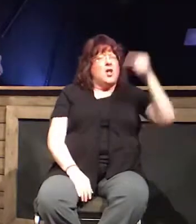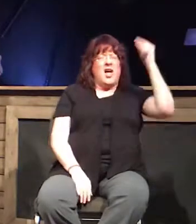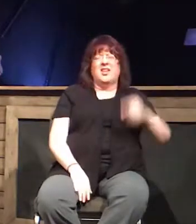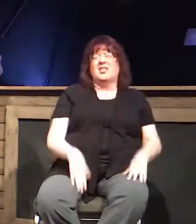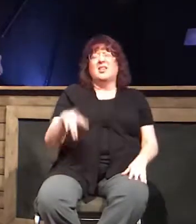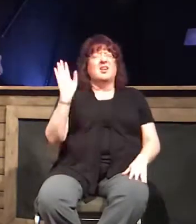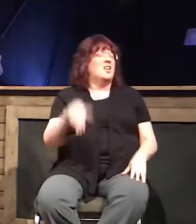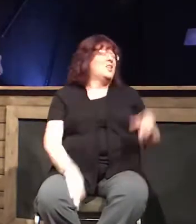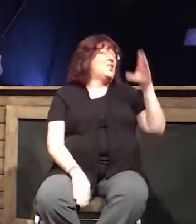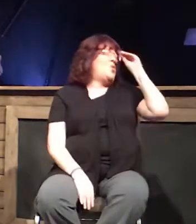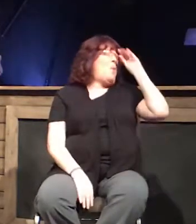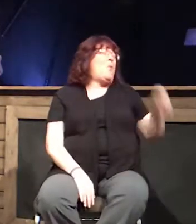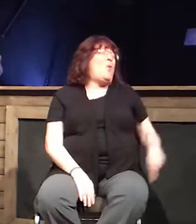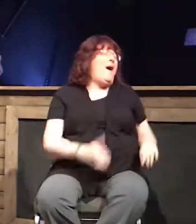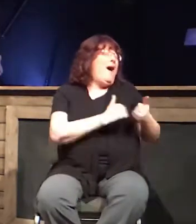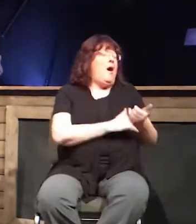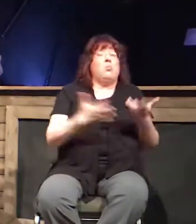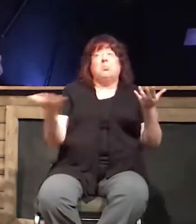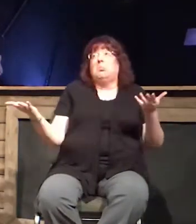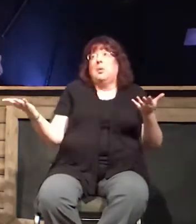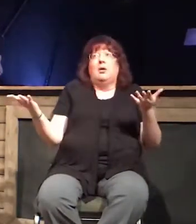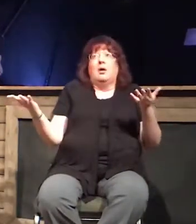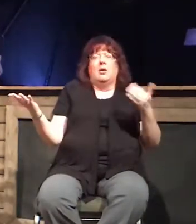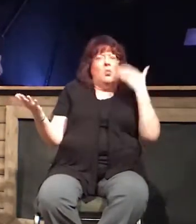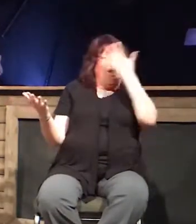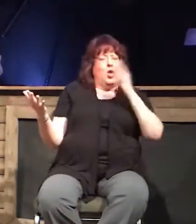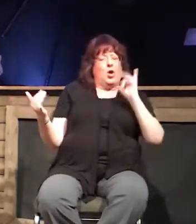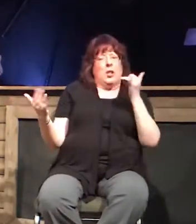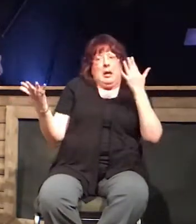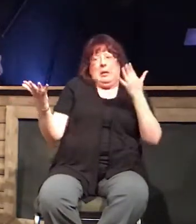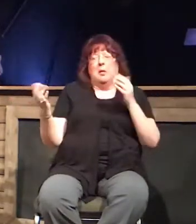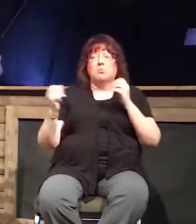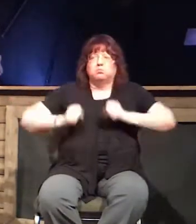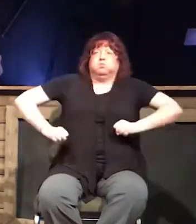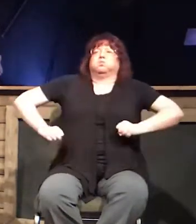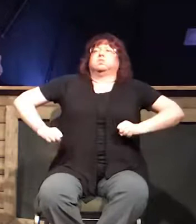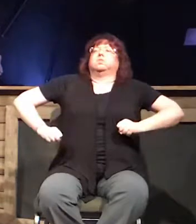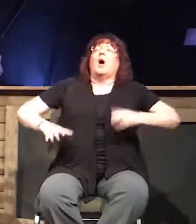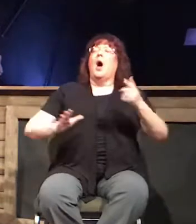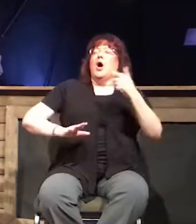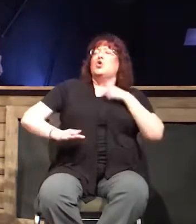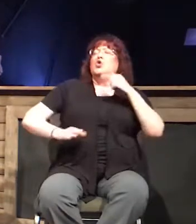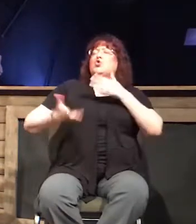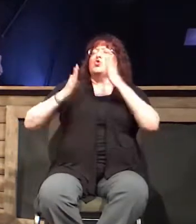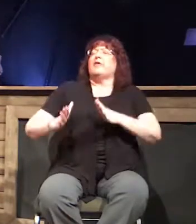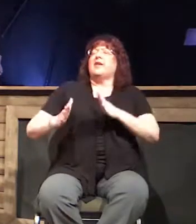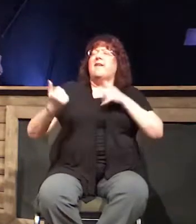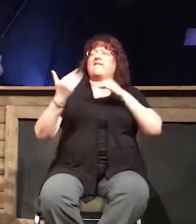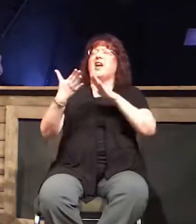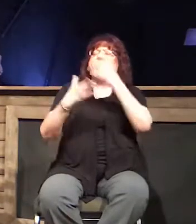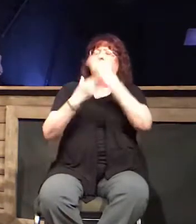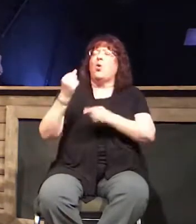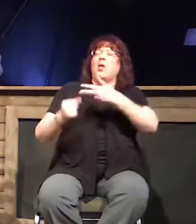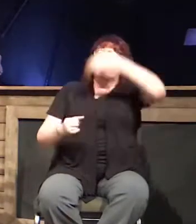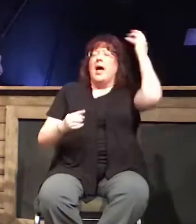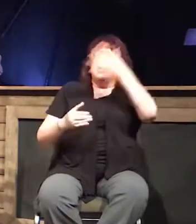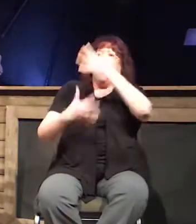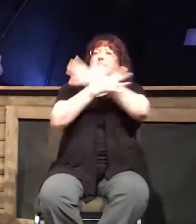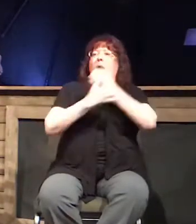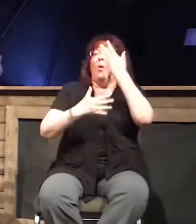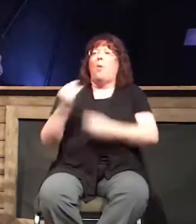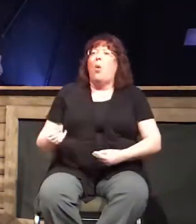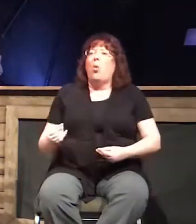"You're just a boy. How can you do this?" And David, I don't know what it looked like. He kind of maybe puffed his chest out. He says, "Your servant has faced both the lion and the